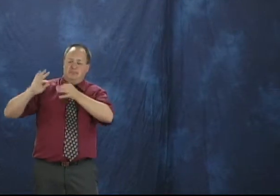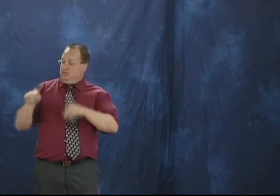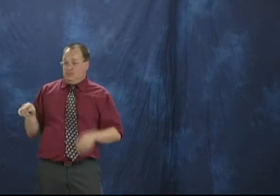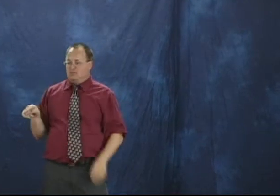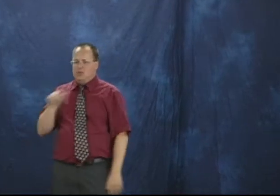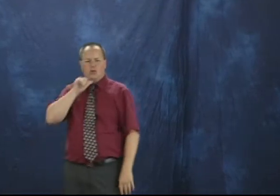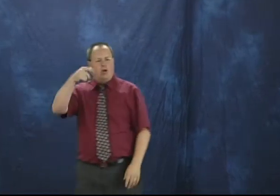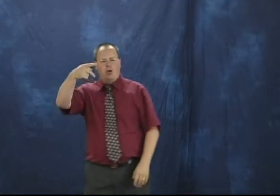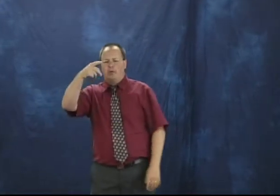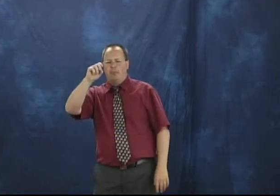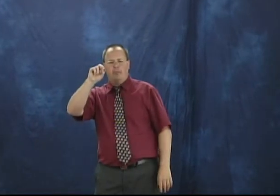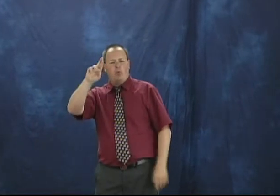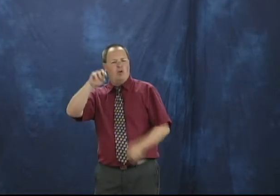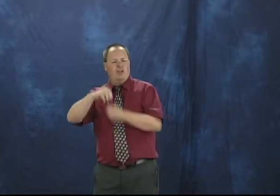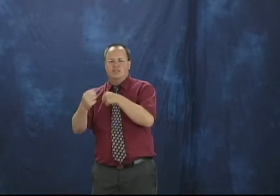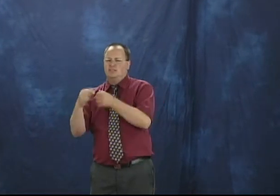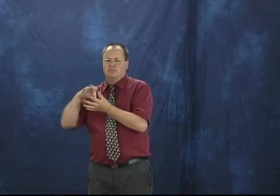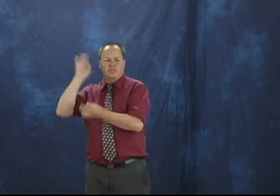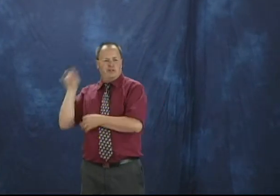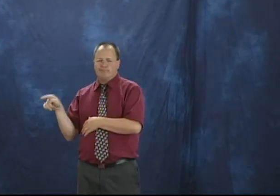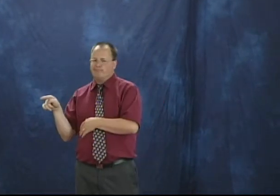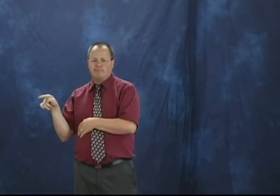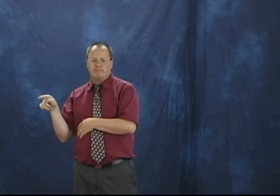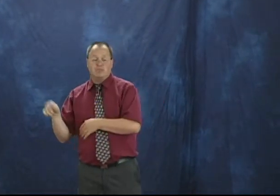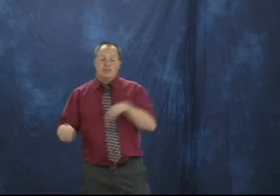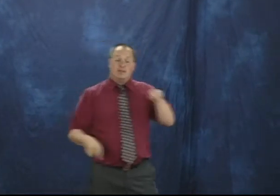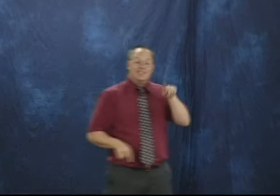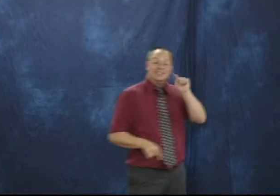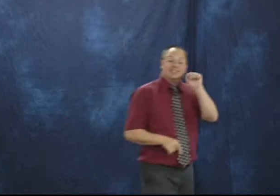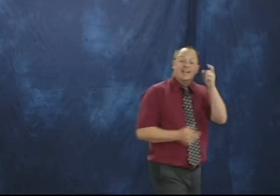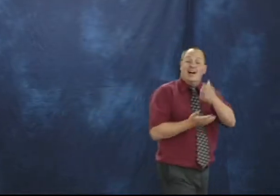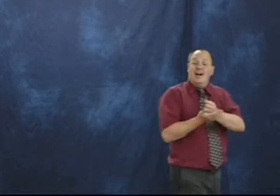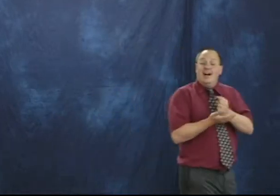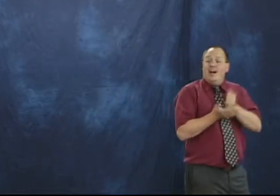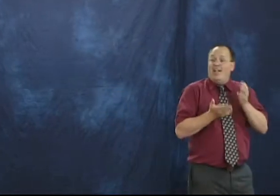the Pharisee, who was not poor in spirit,